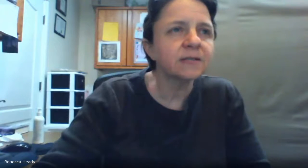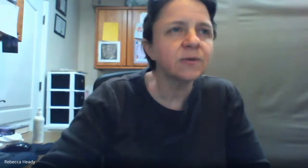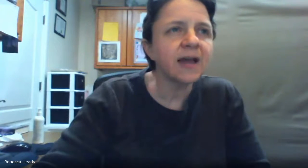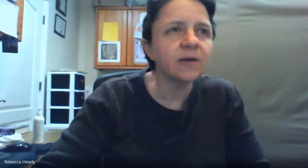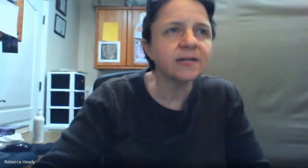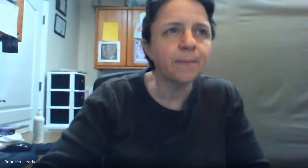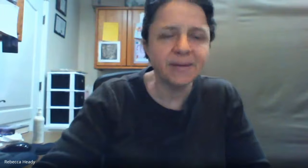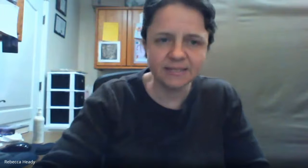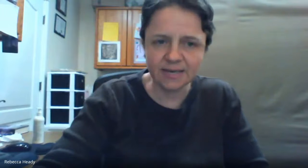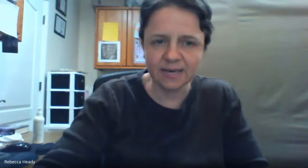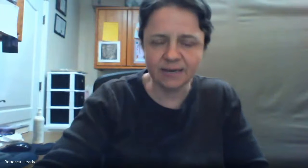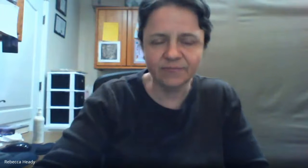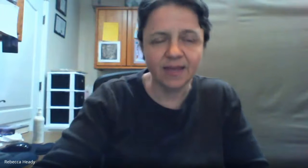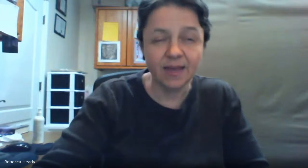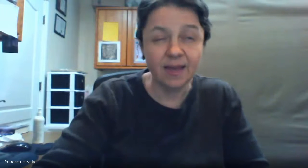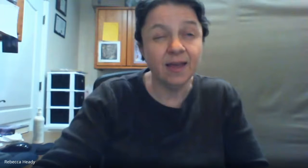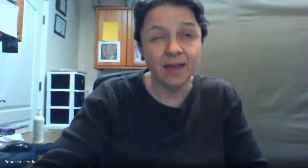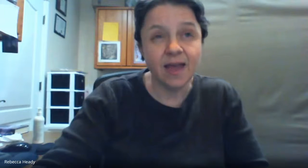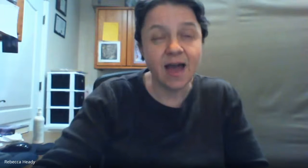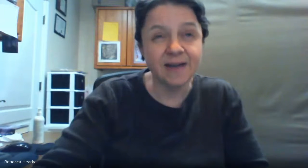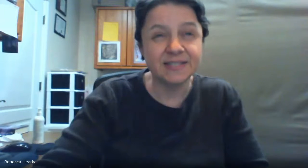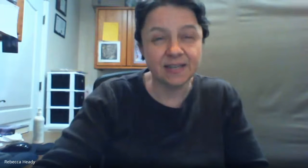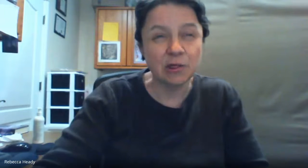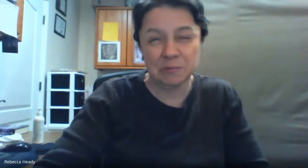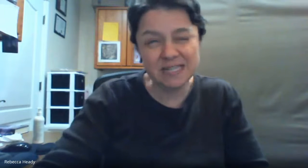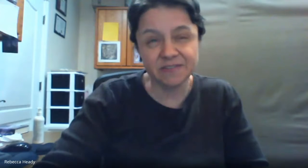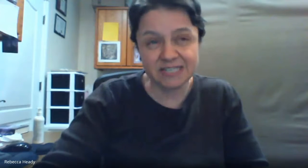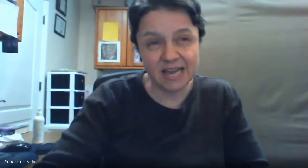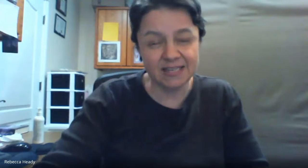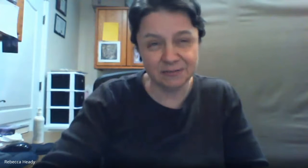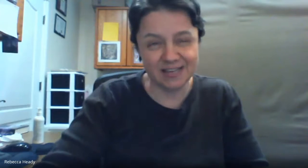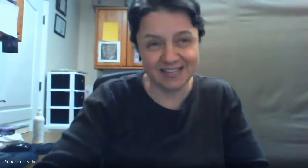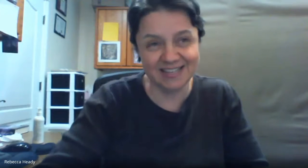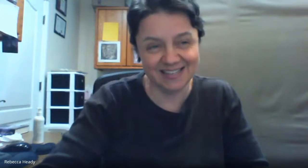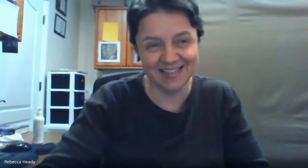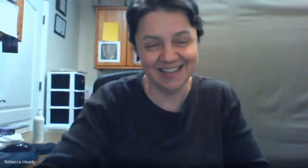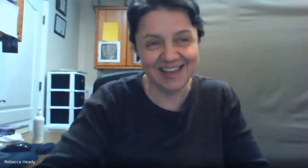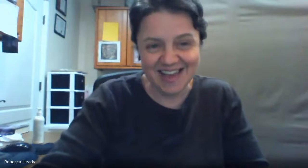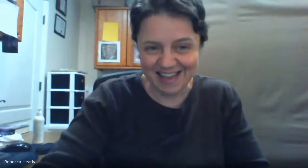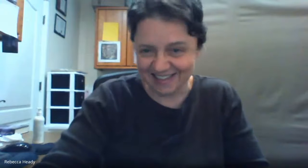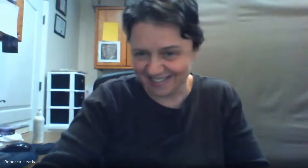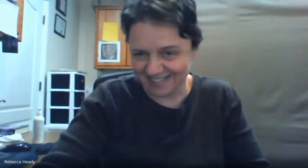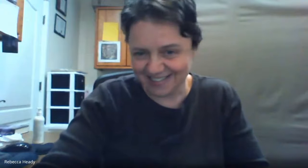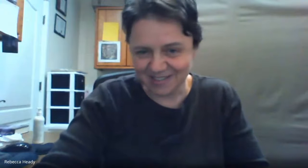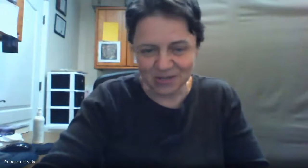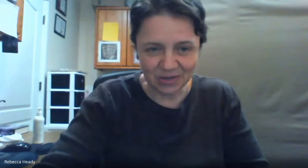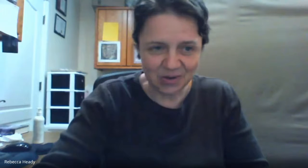Next one down is pizza. I've seen 3 different signs for this. And Celsa, you can always